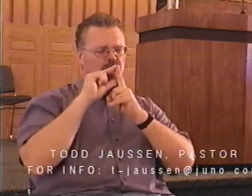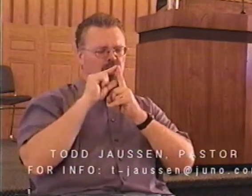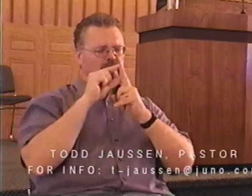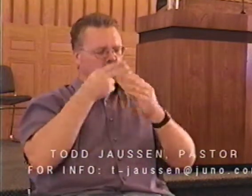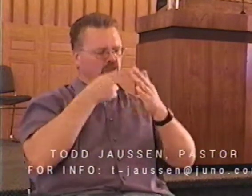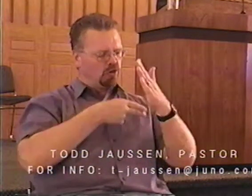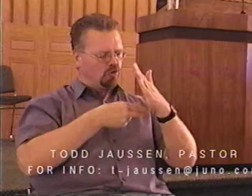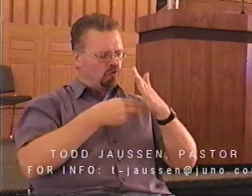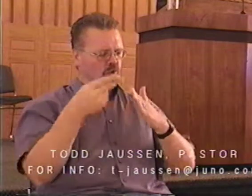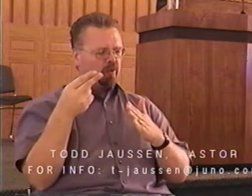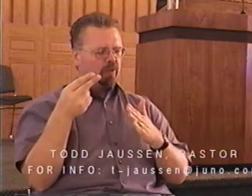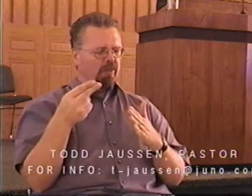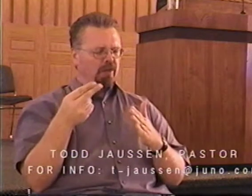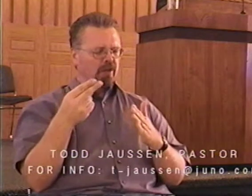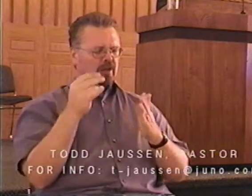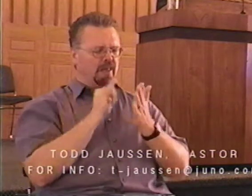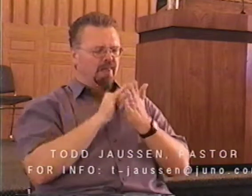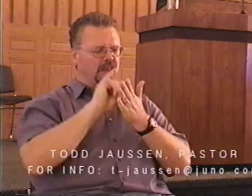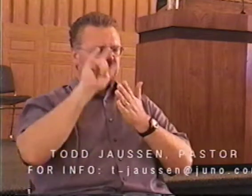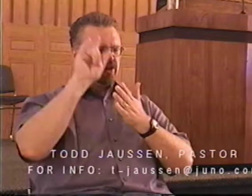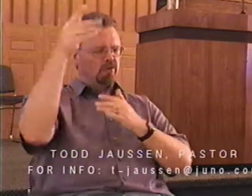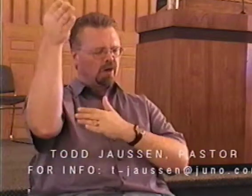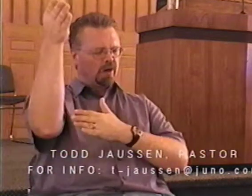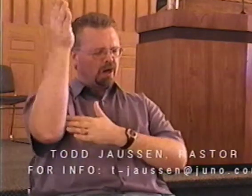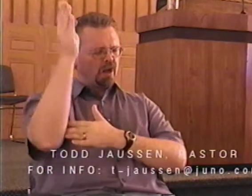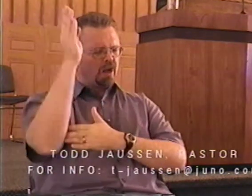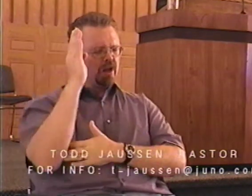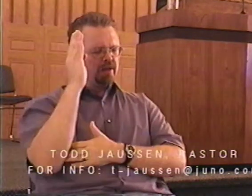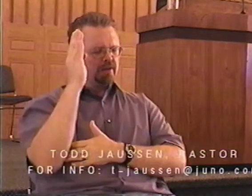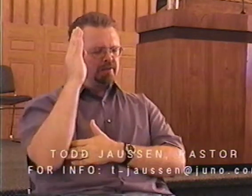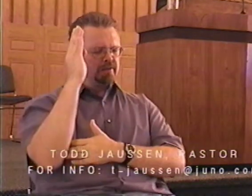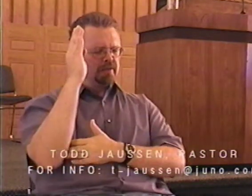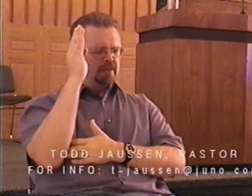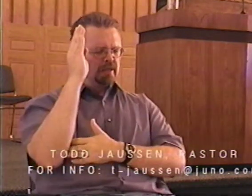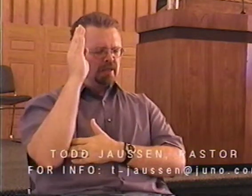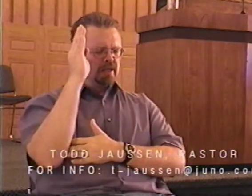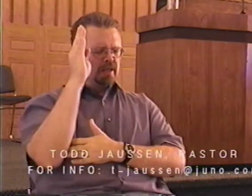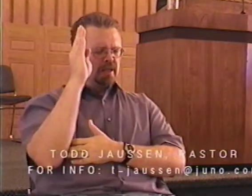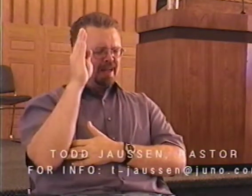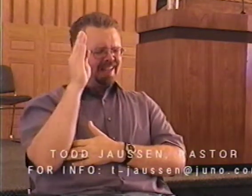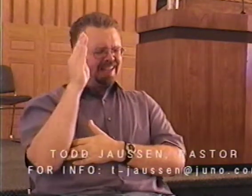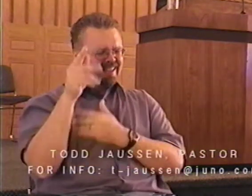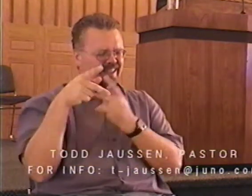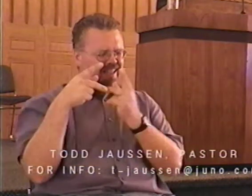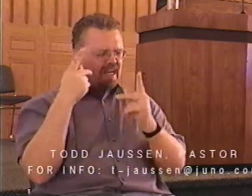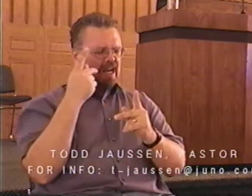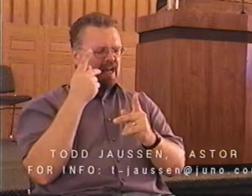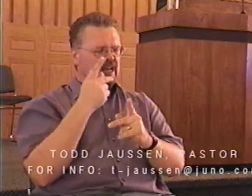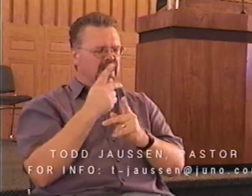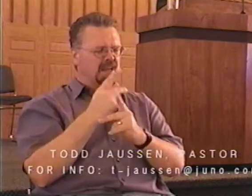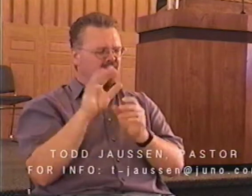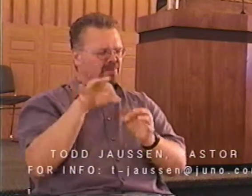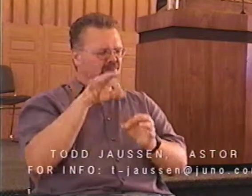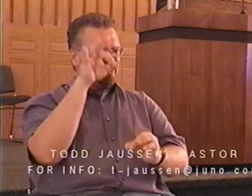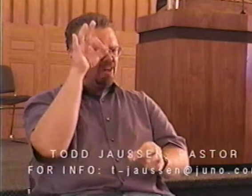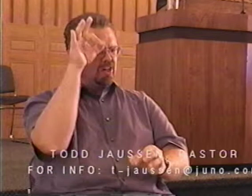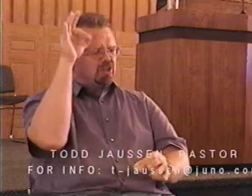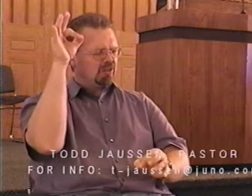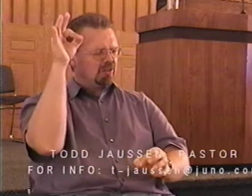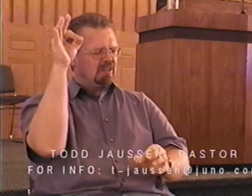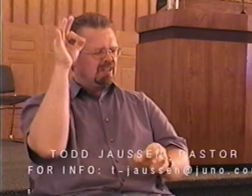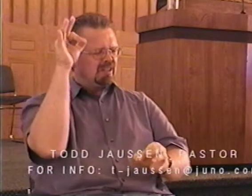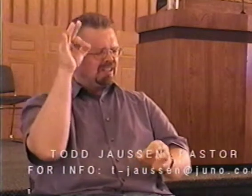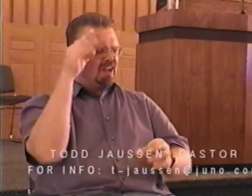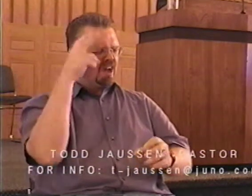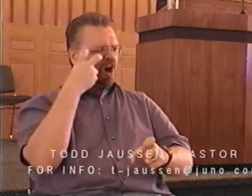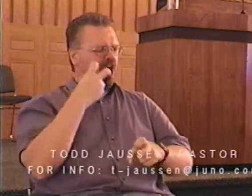truth and that you are God. It's a type of spiritual declension, Father,